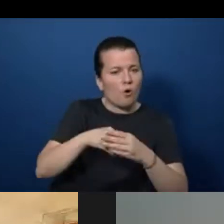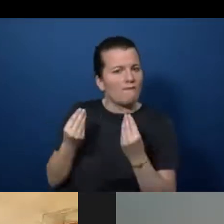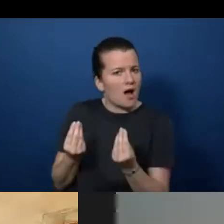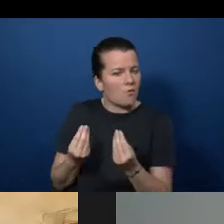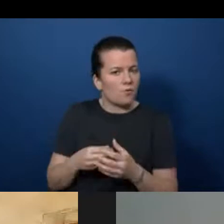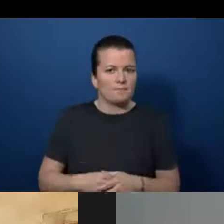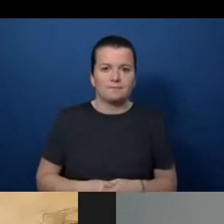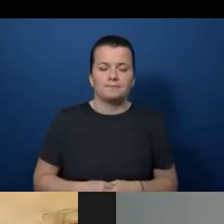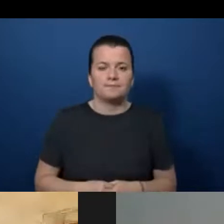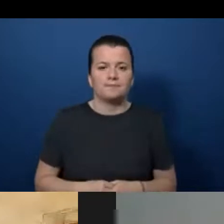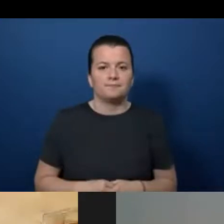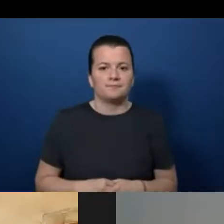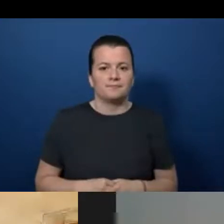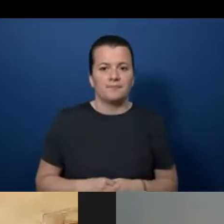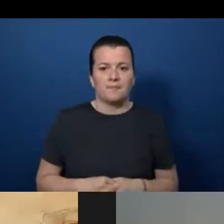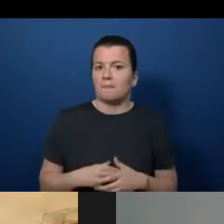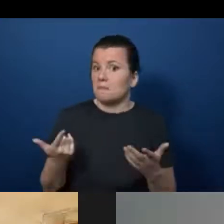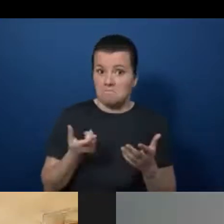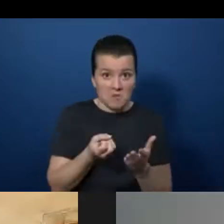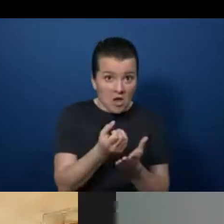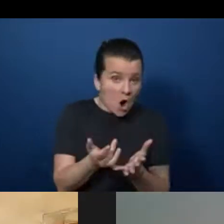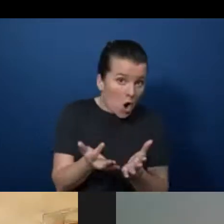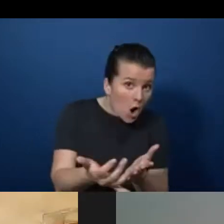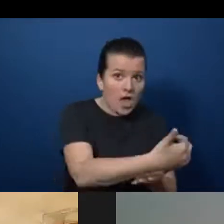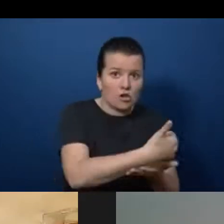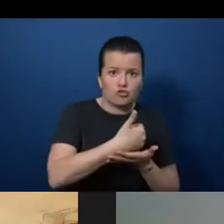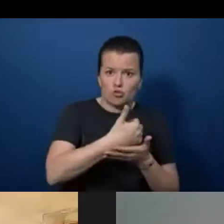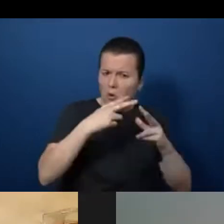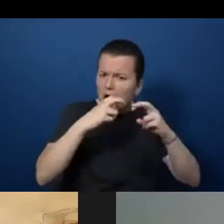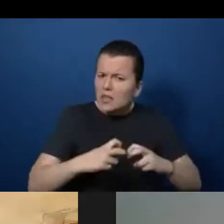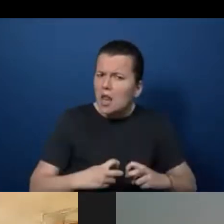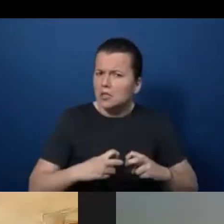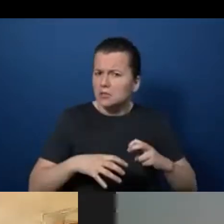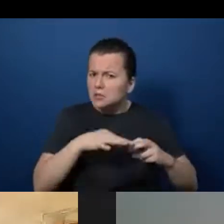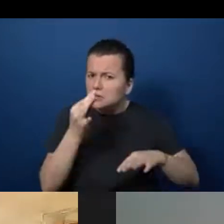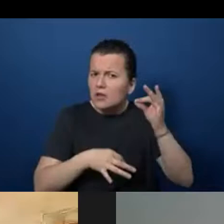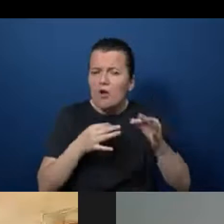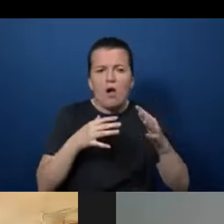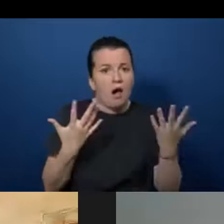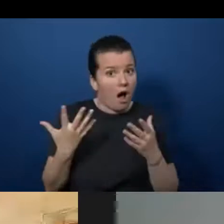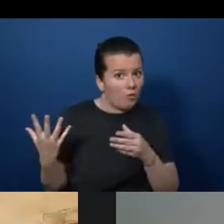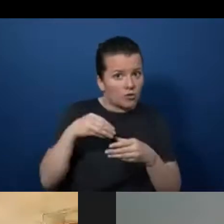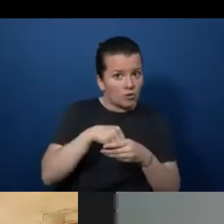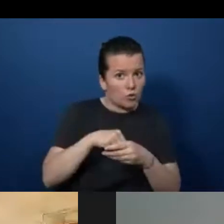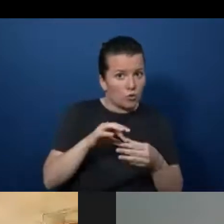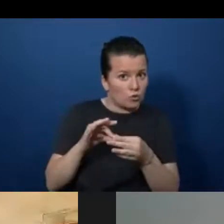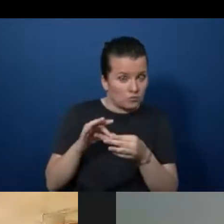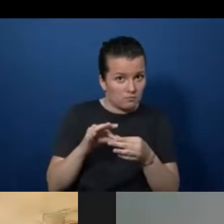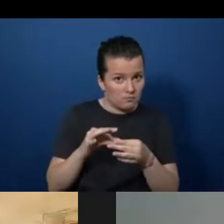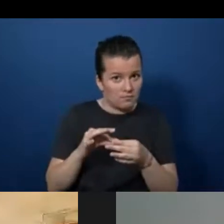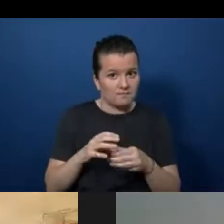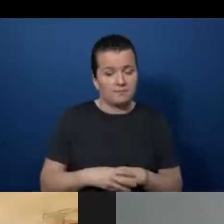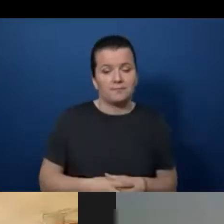research, data collection, data analysis, all the stages, if there was anything specific. So